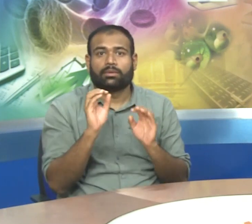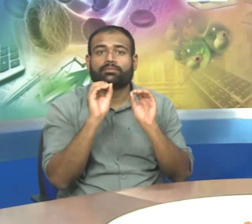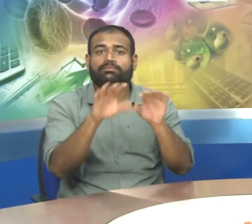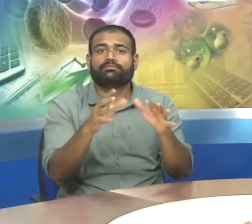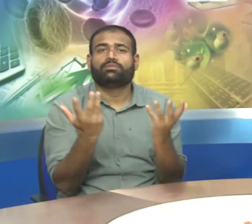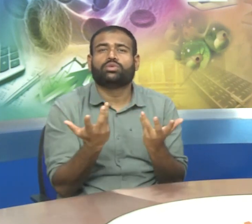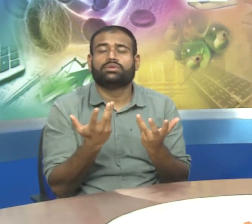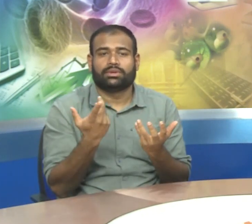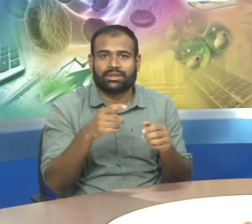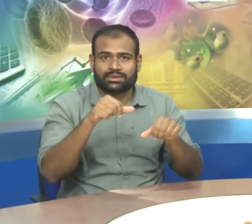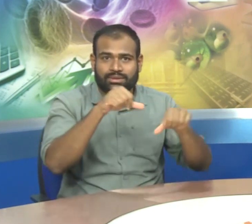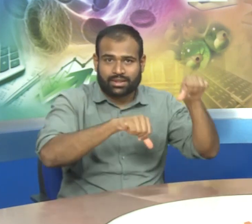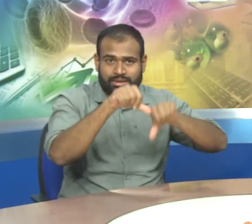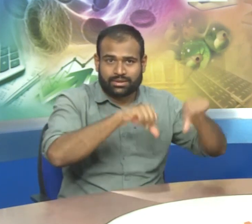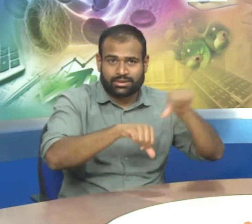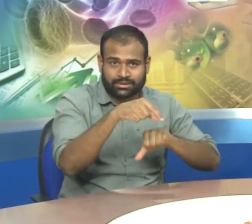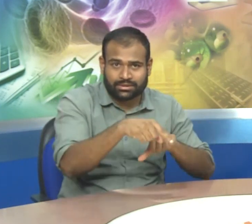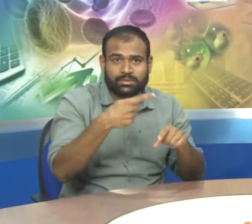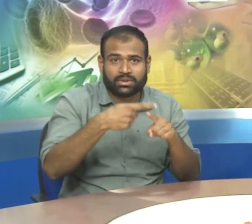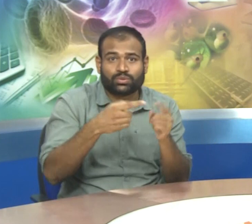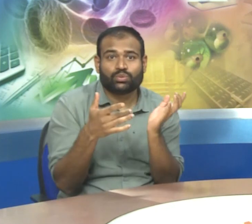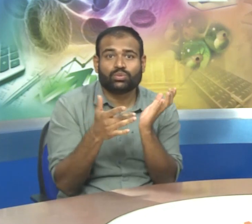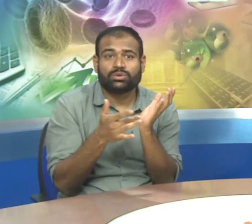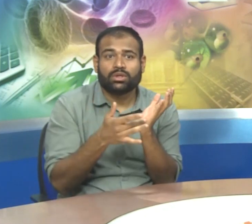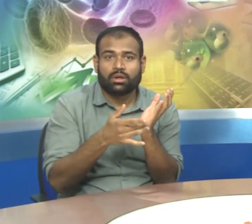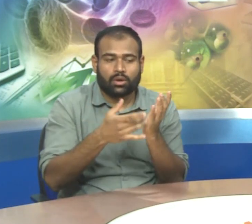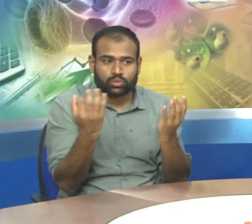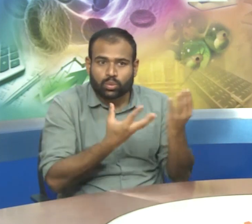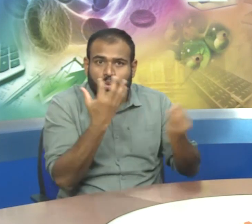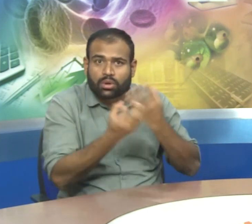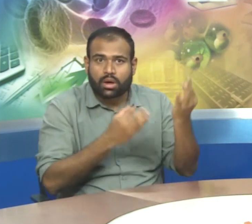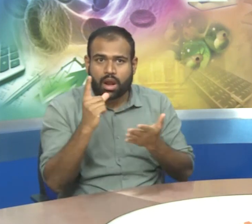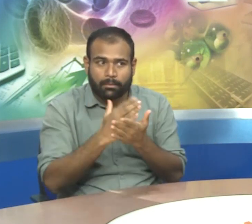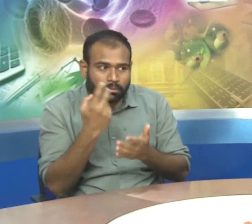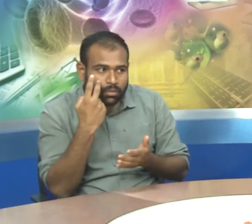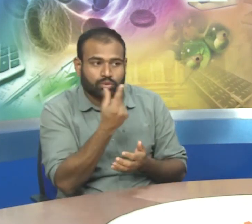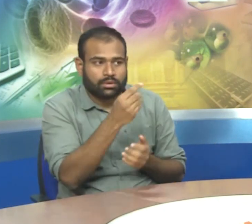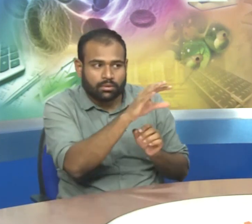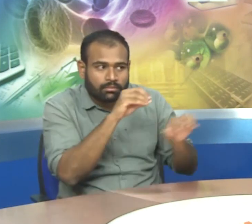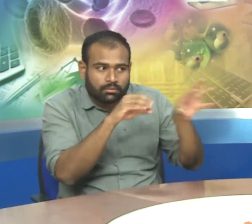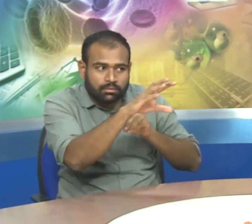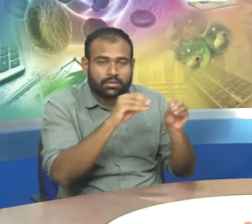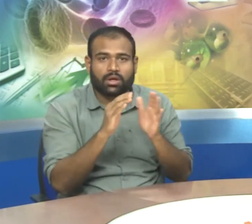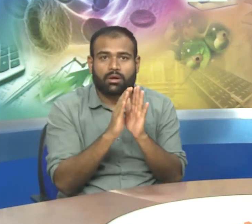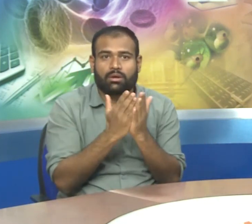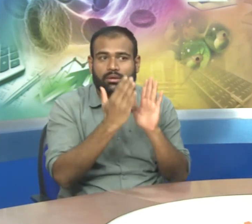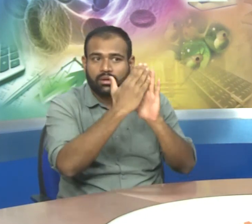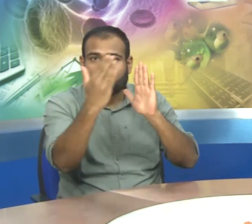Also, libraries, particularly scientific and technical libraries, and information centers attached